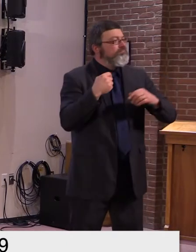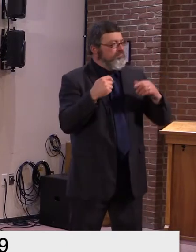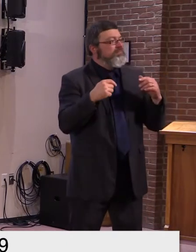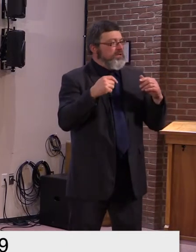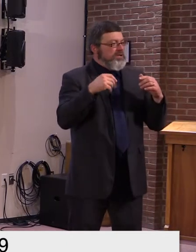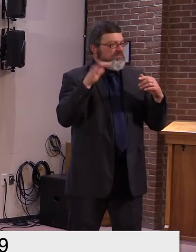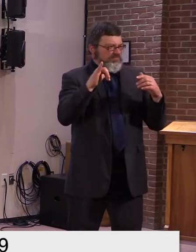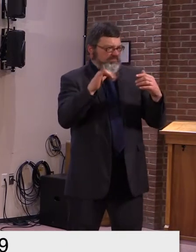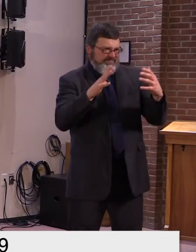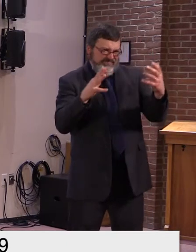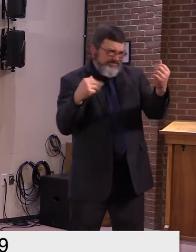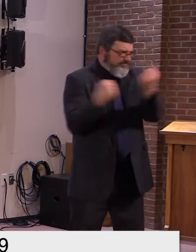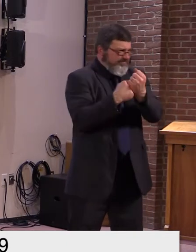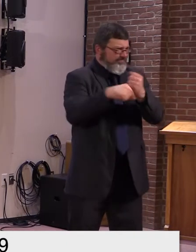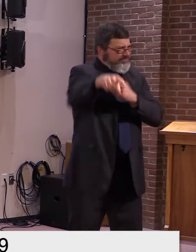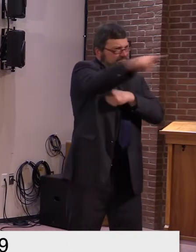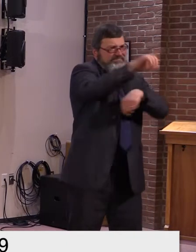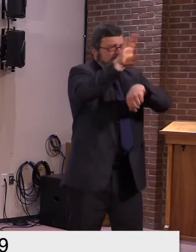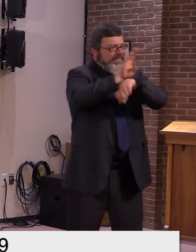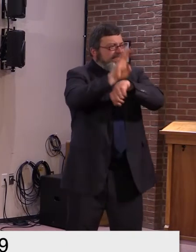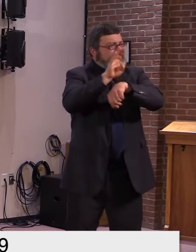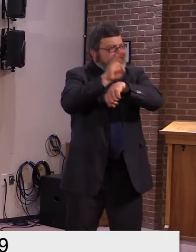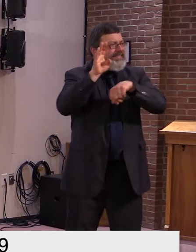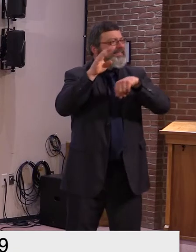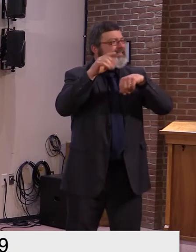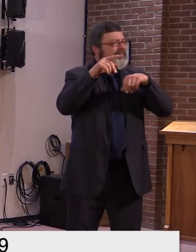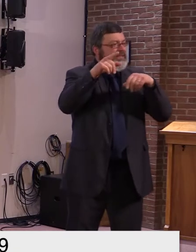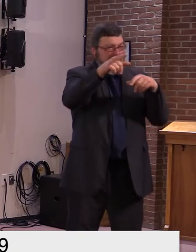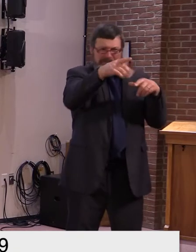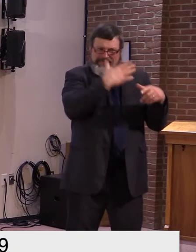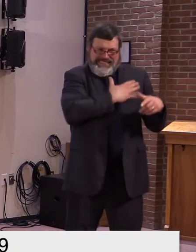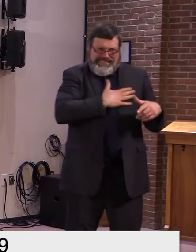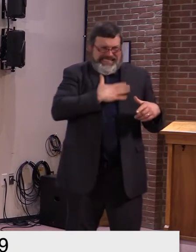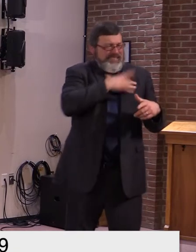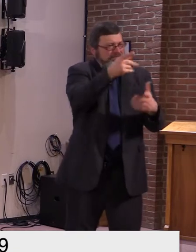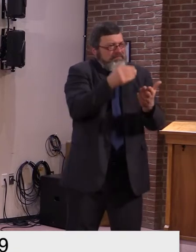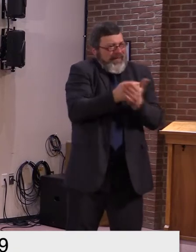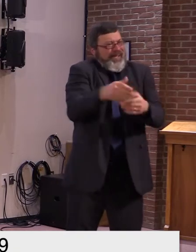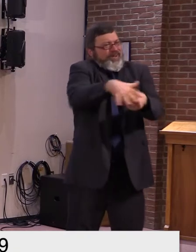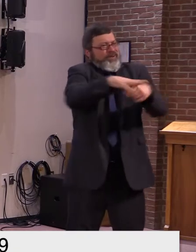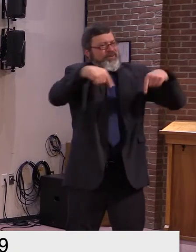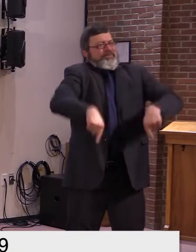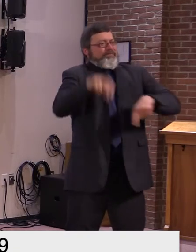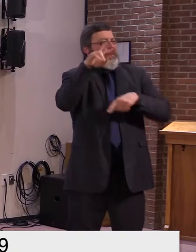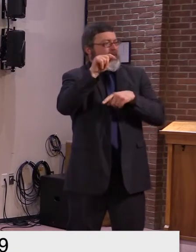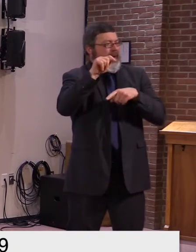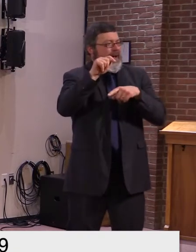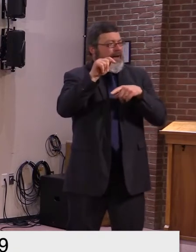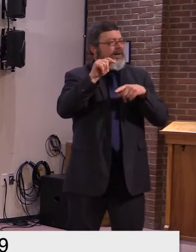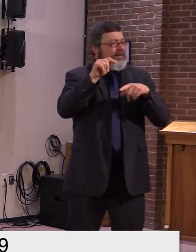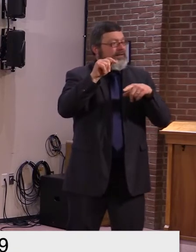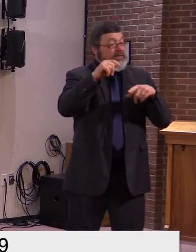by buying local for the holidays and beyond. If you need ideas, go to